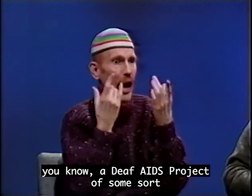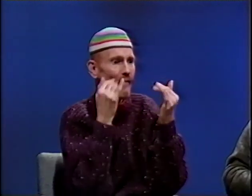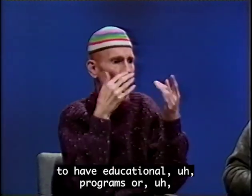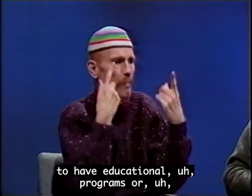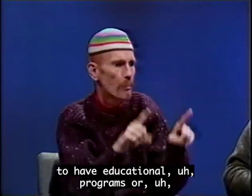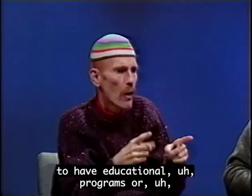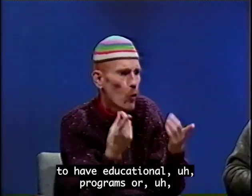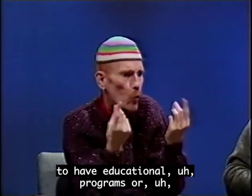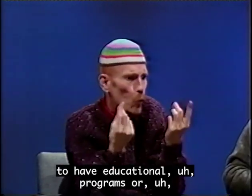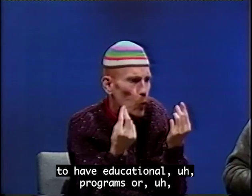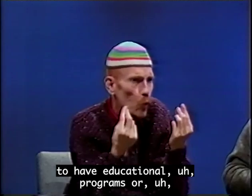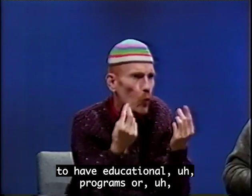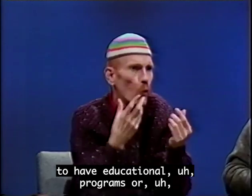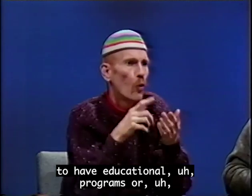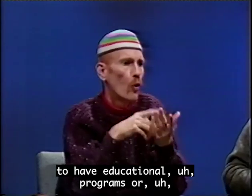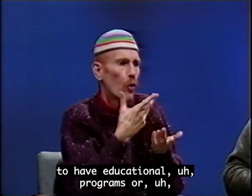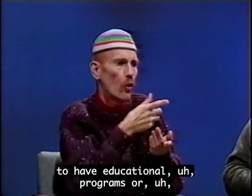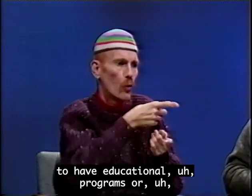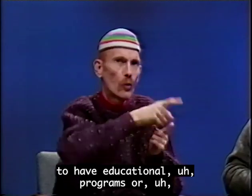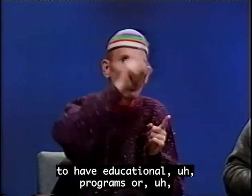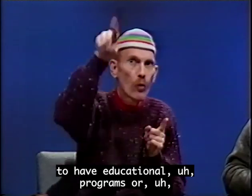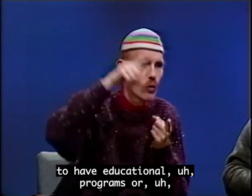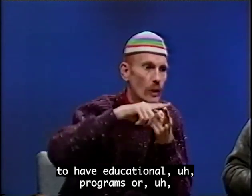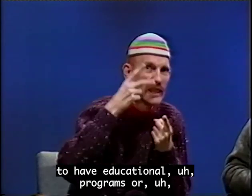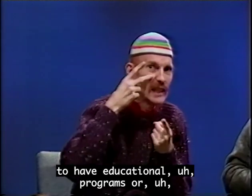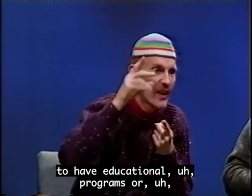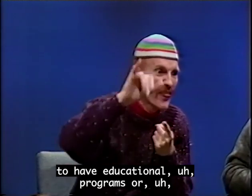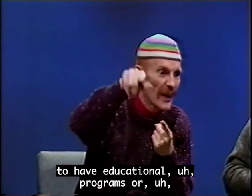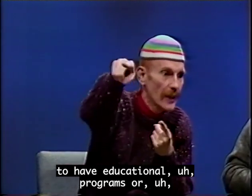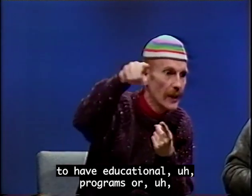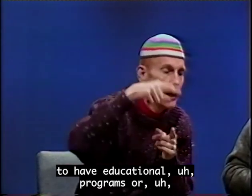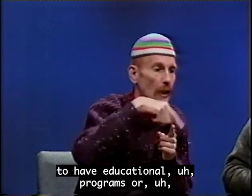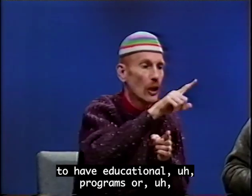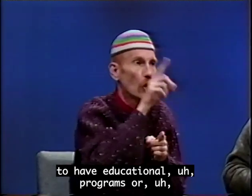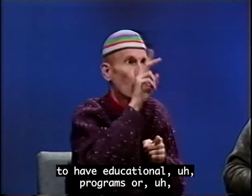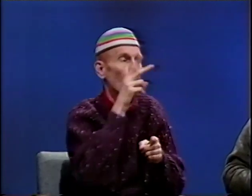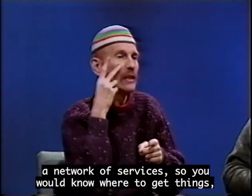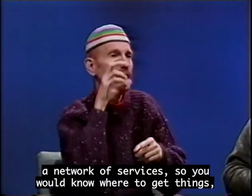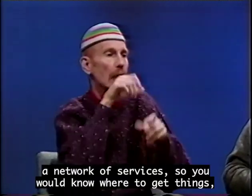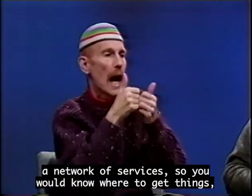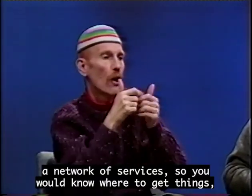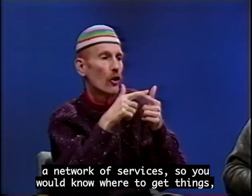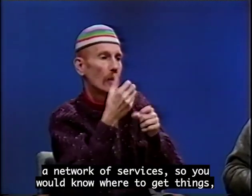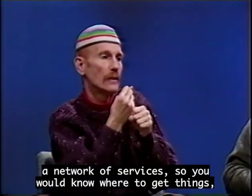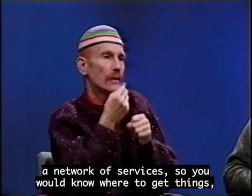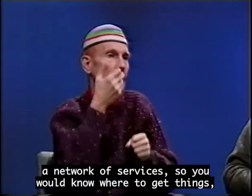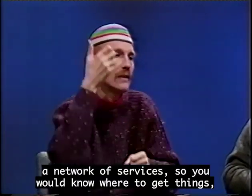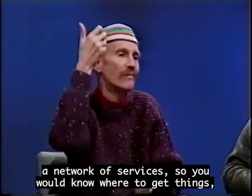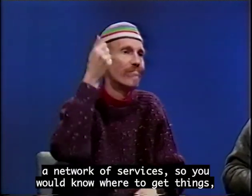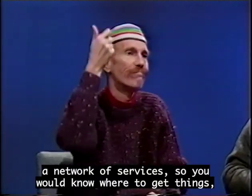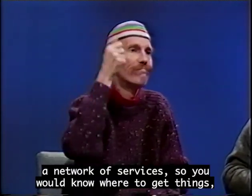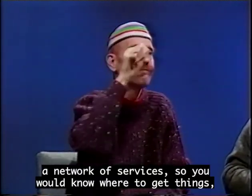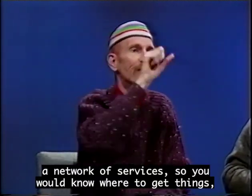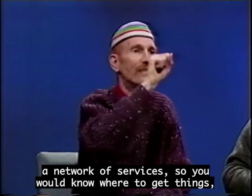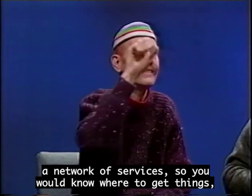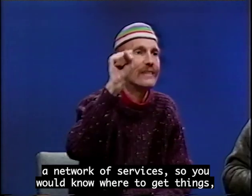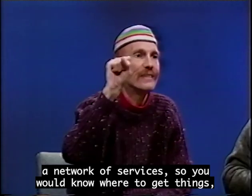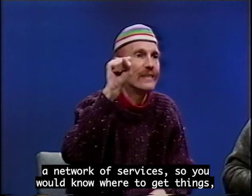sort to have educational programs or a network of services so you'd know where to get